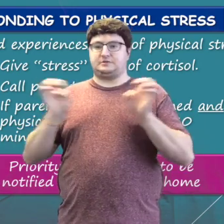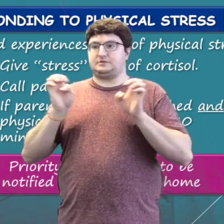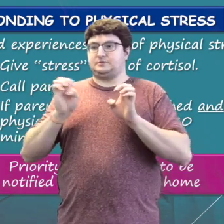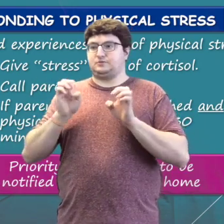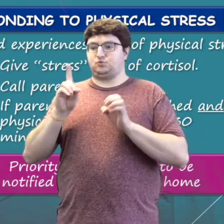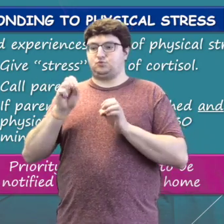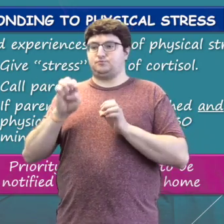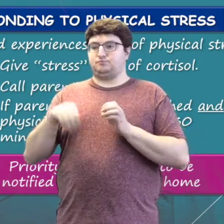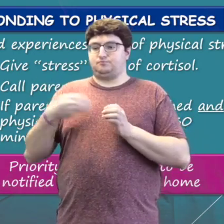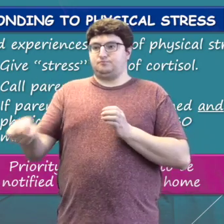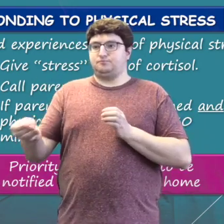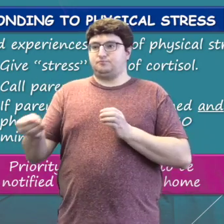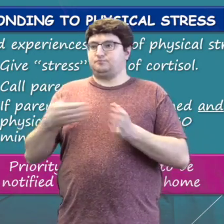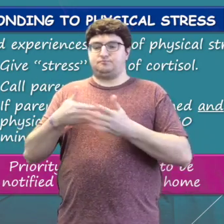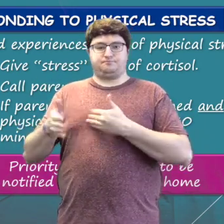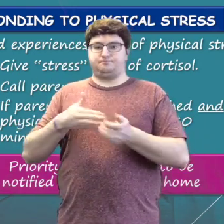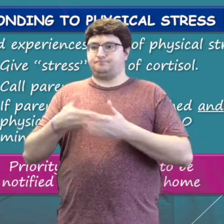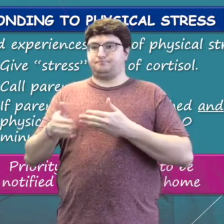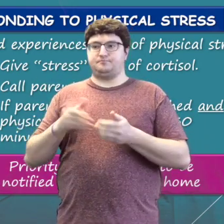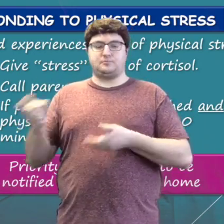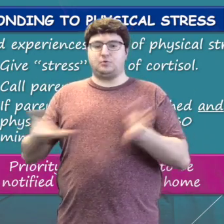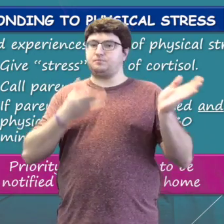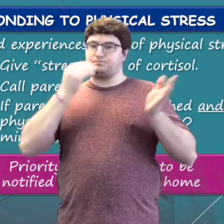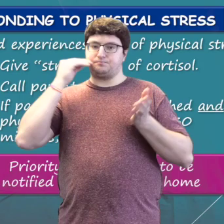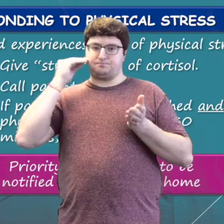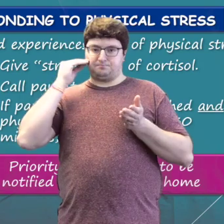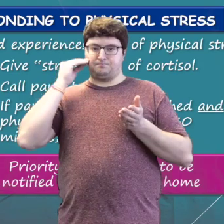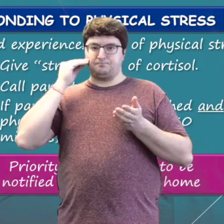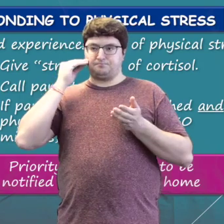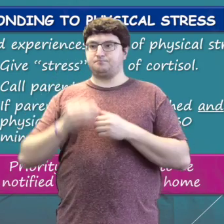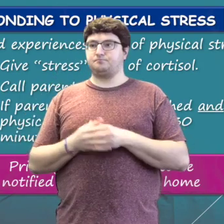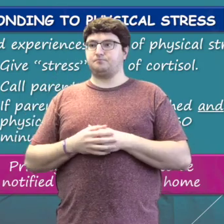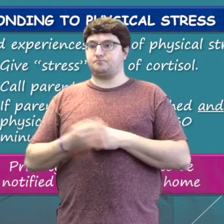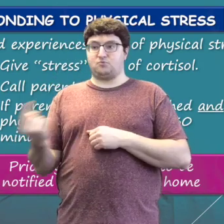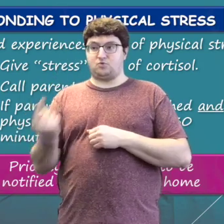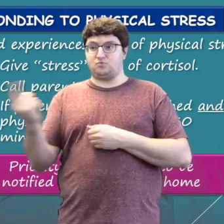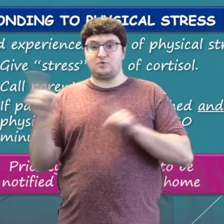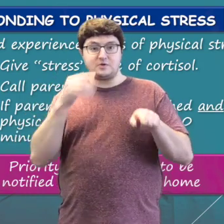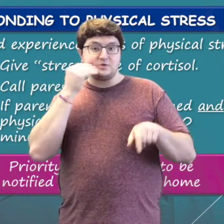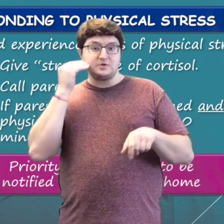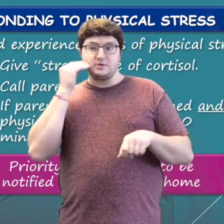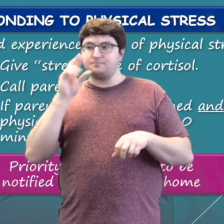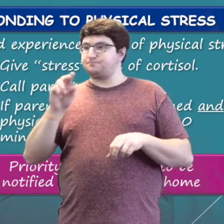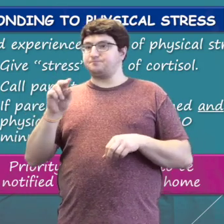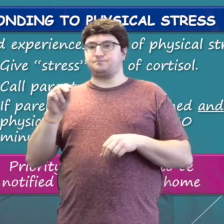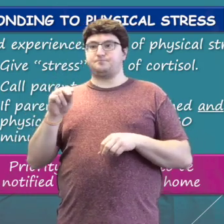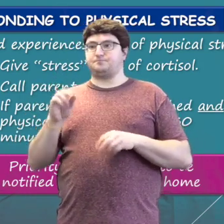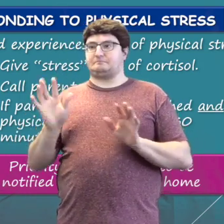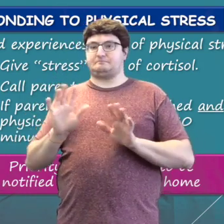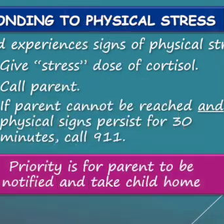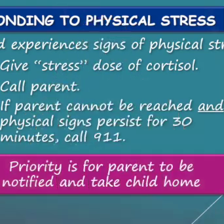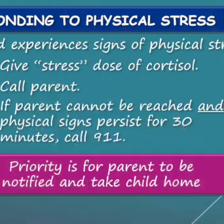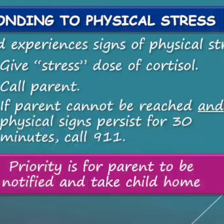stress dose of cortisol has been administered. Do not send the child home on their own.